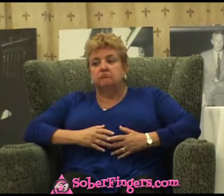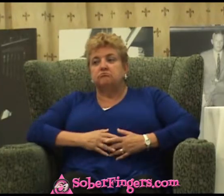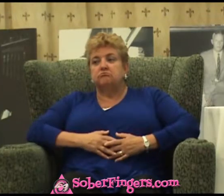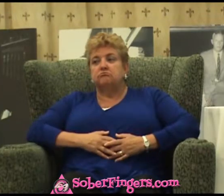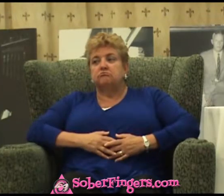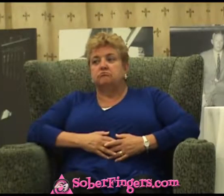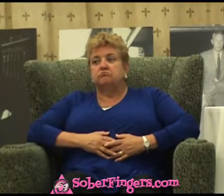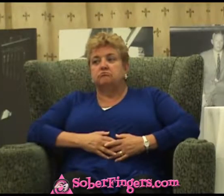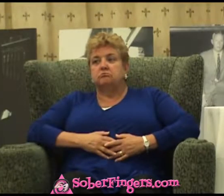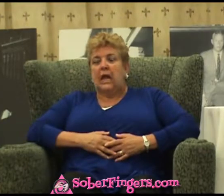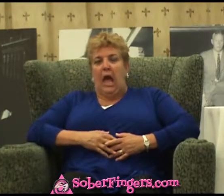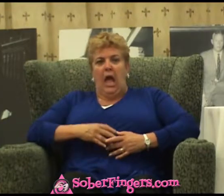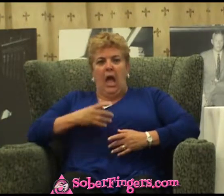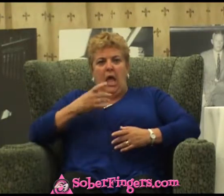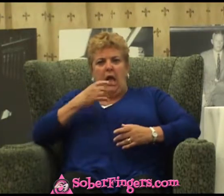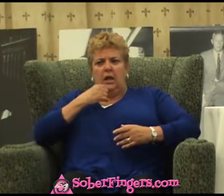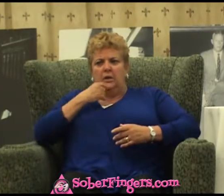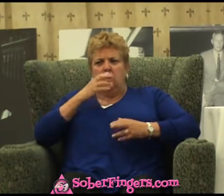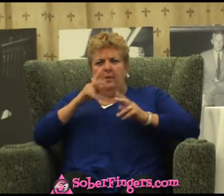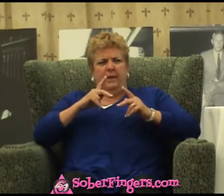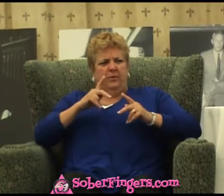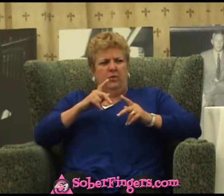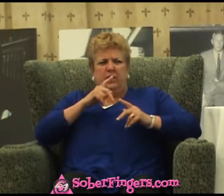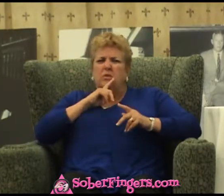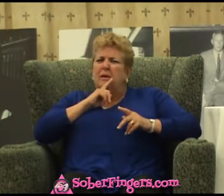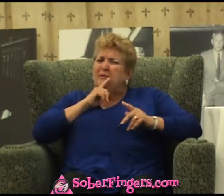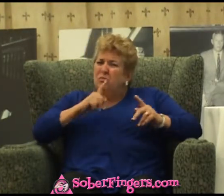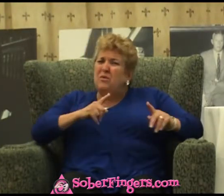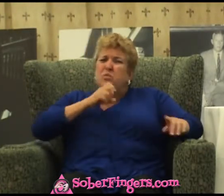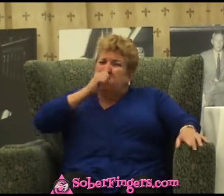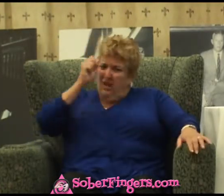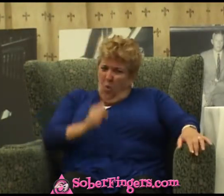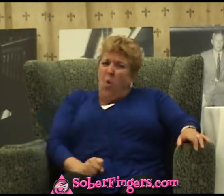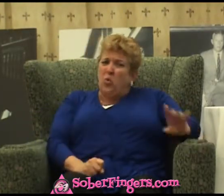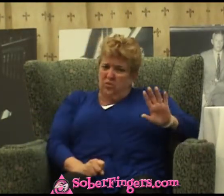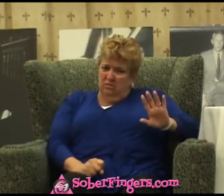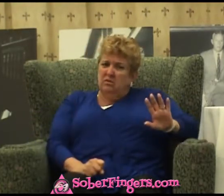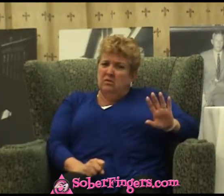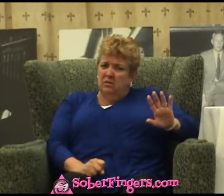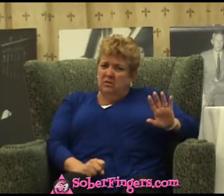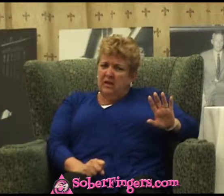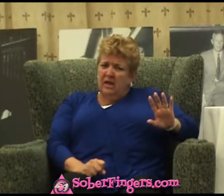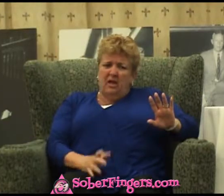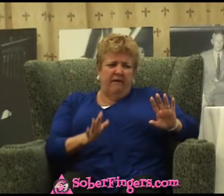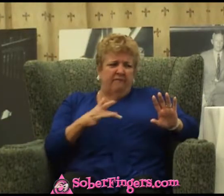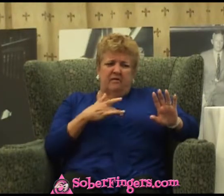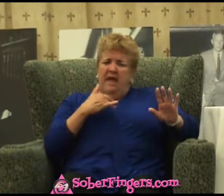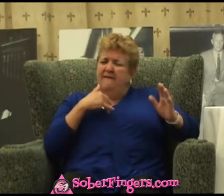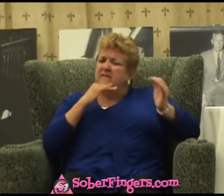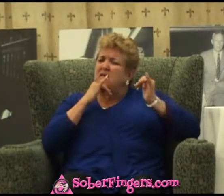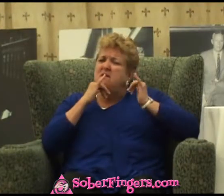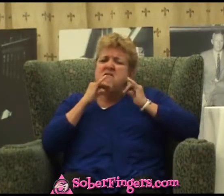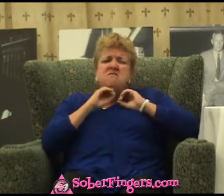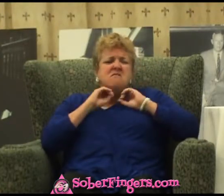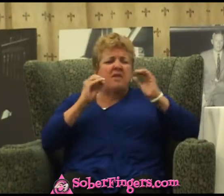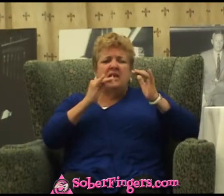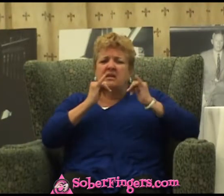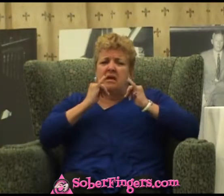And I said to these people who were really old, and with whom I had nothing in common, I said, my name is Tom, and I'm an